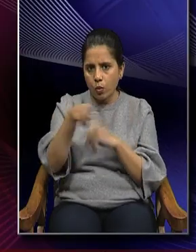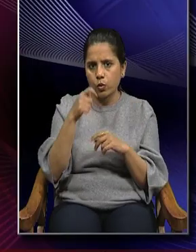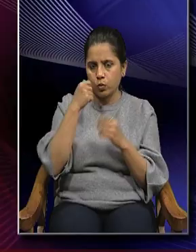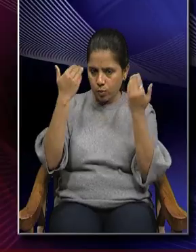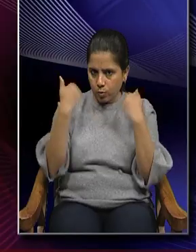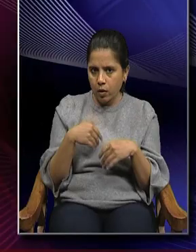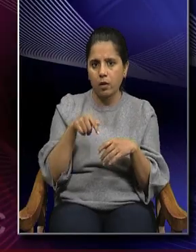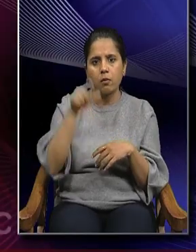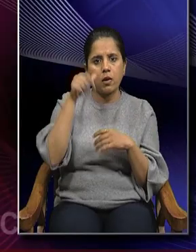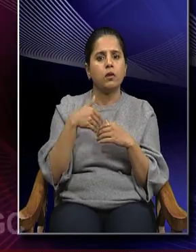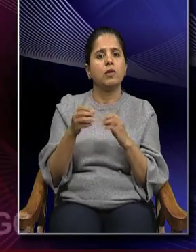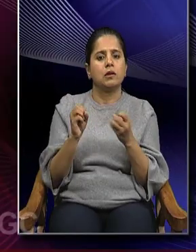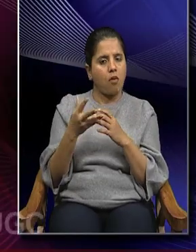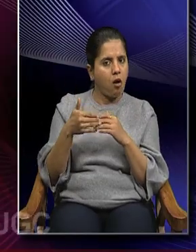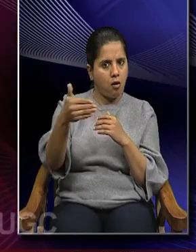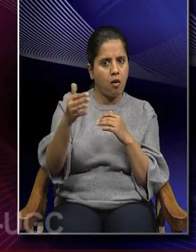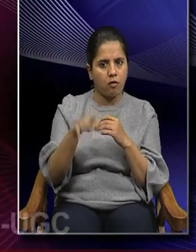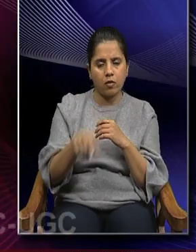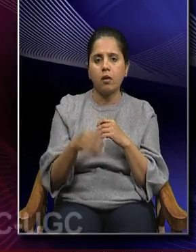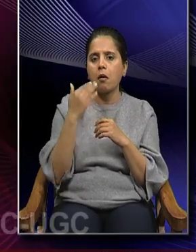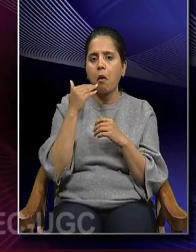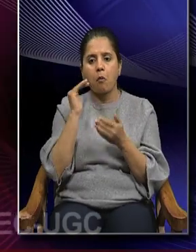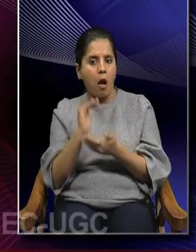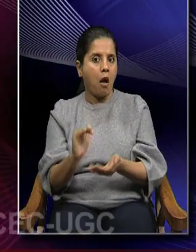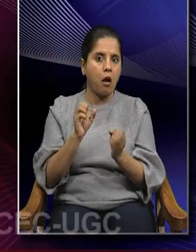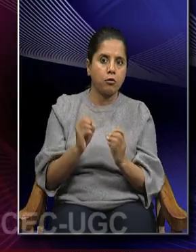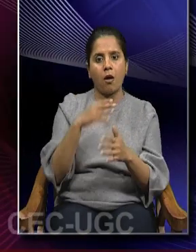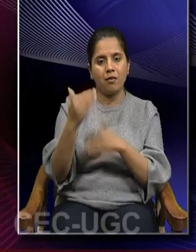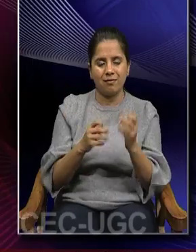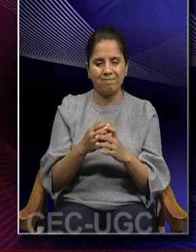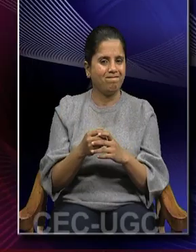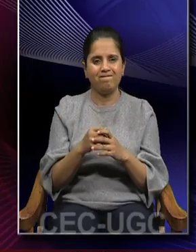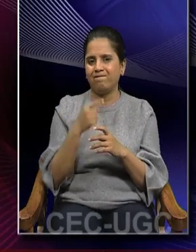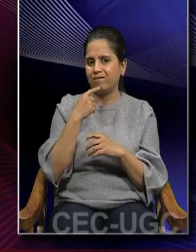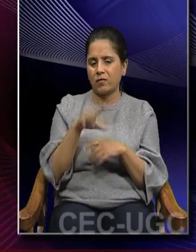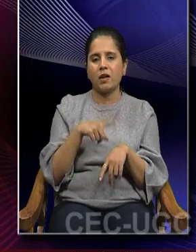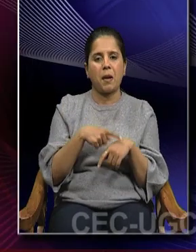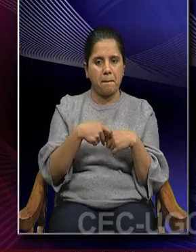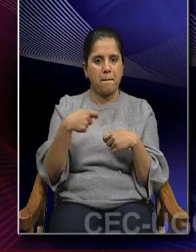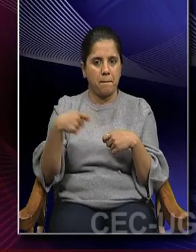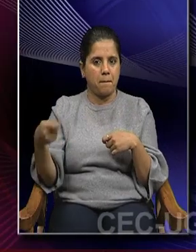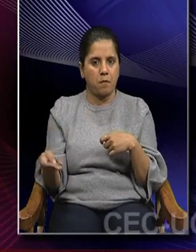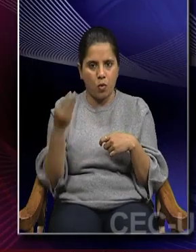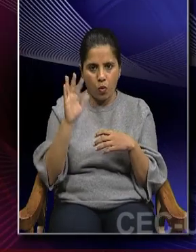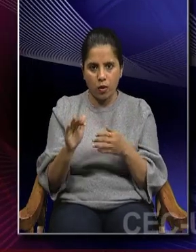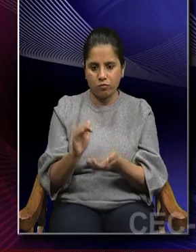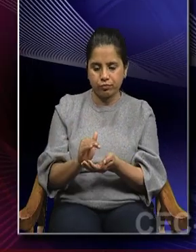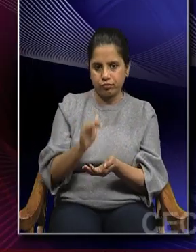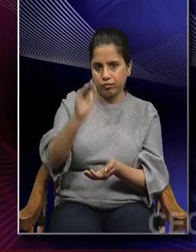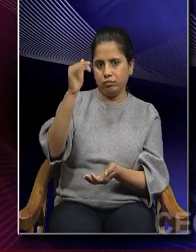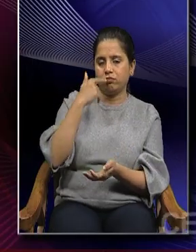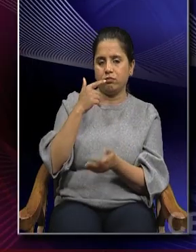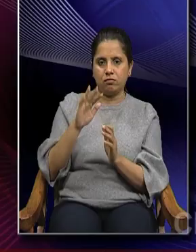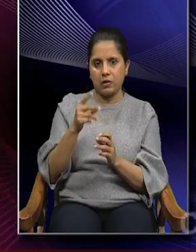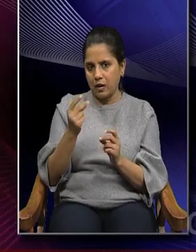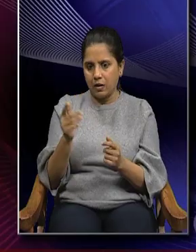the person will start earning from the date of birth. No, it takes lot of time to raise a child